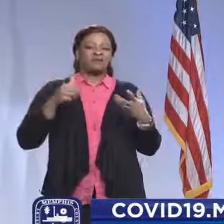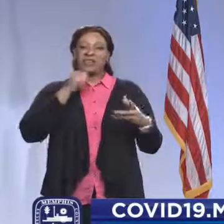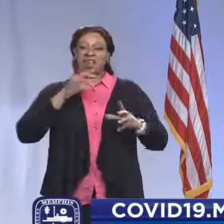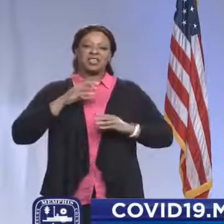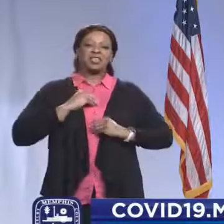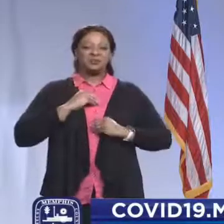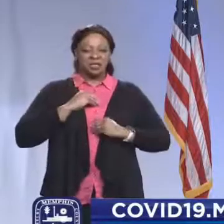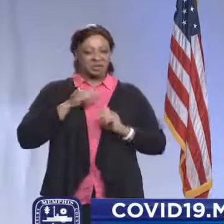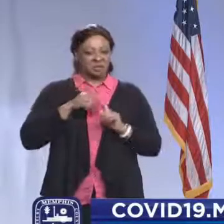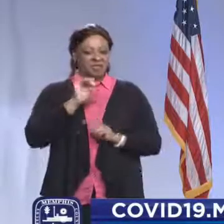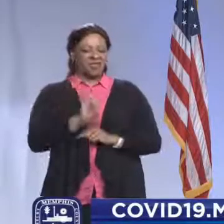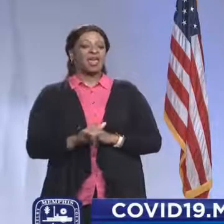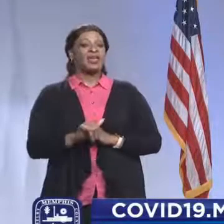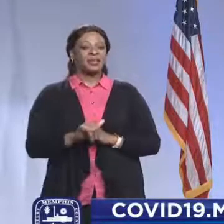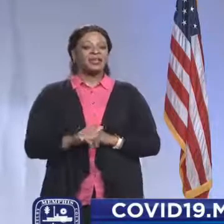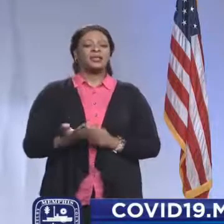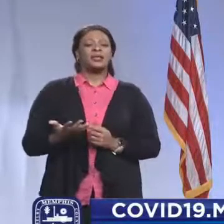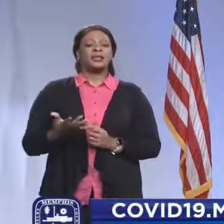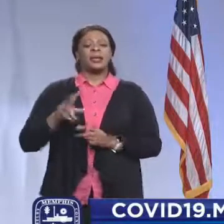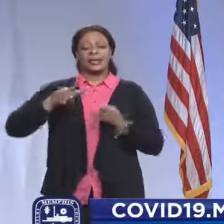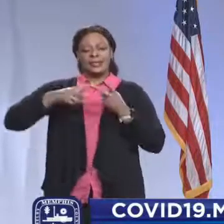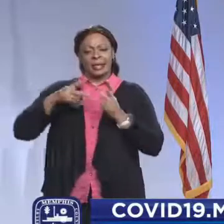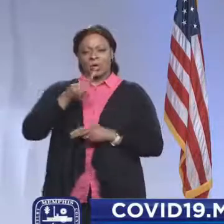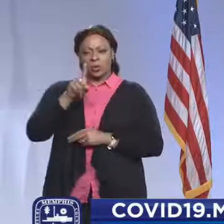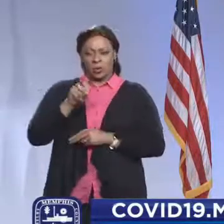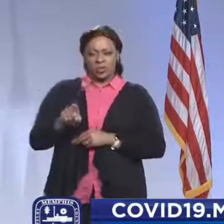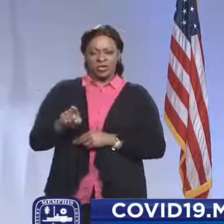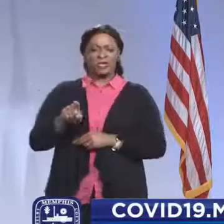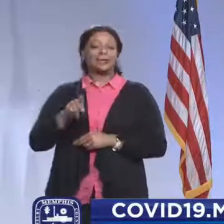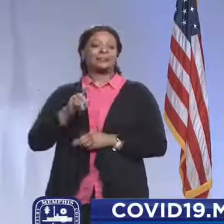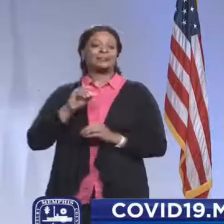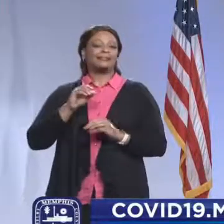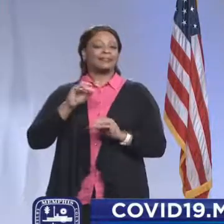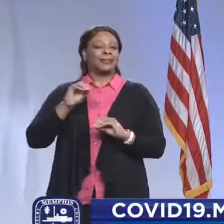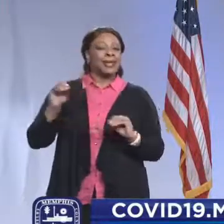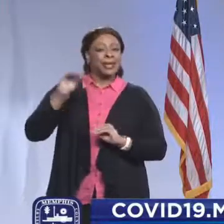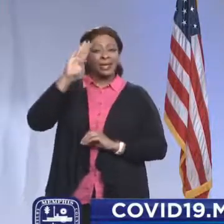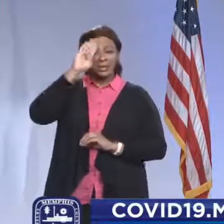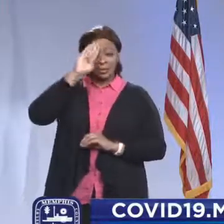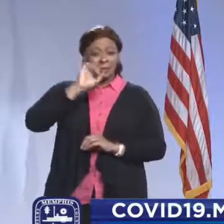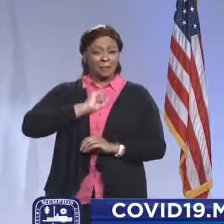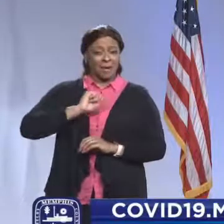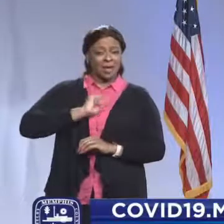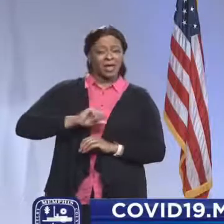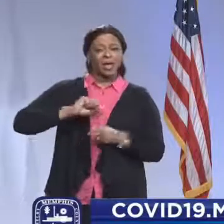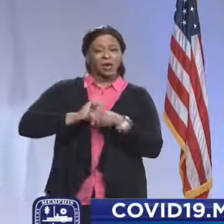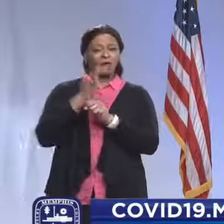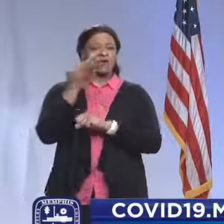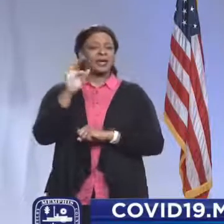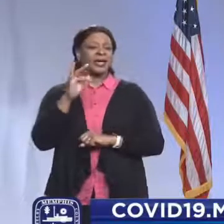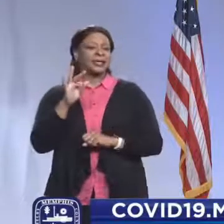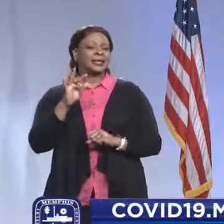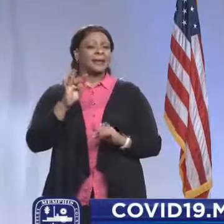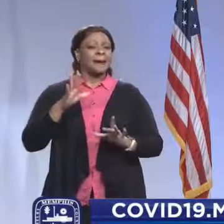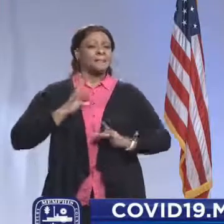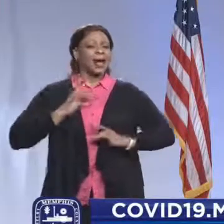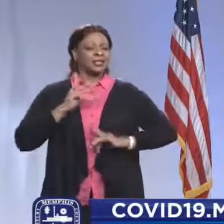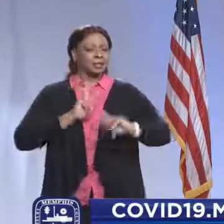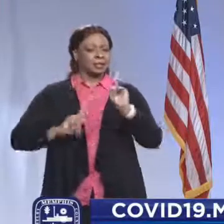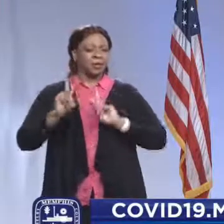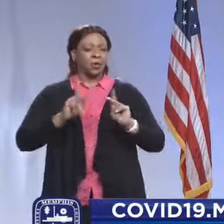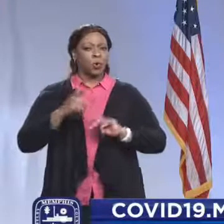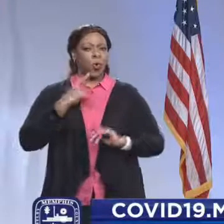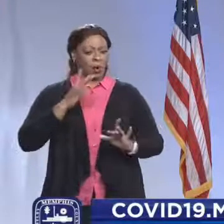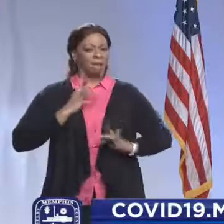second question is about asymptomatic COVID-19 positive people who